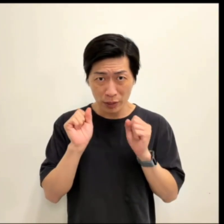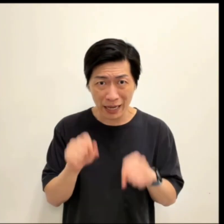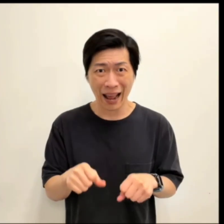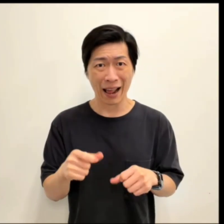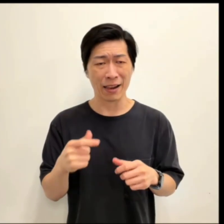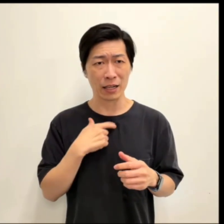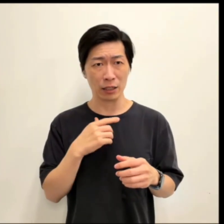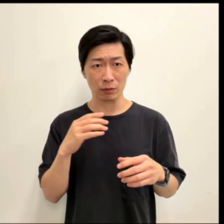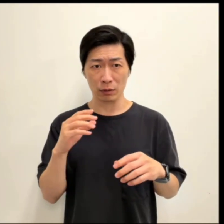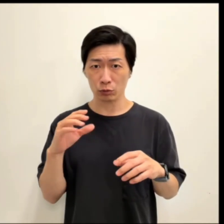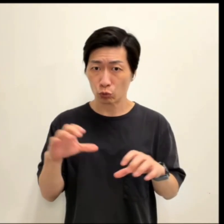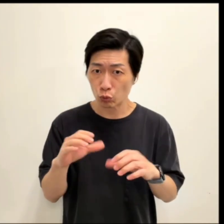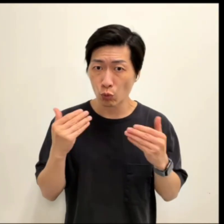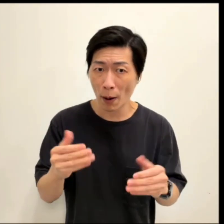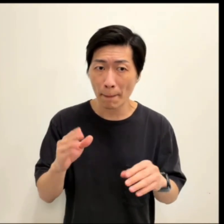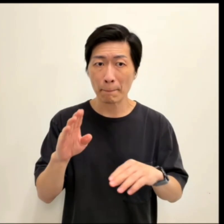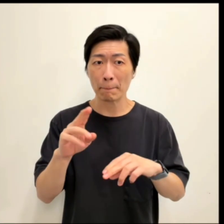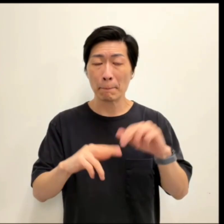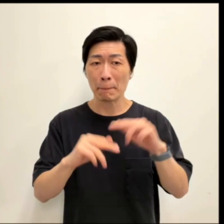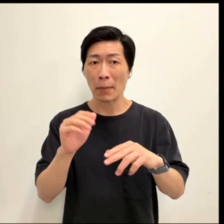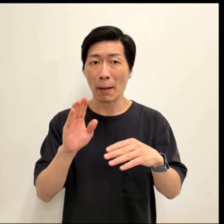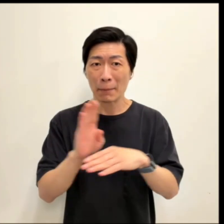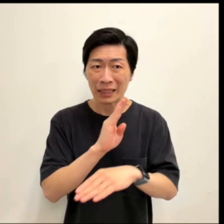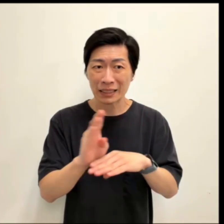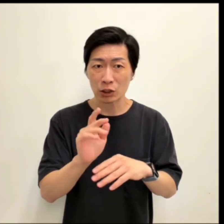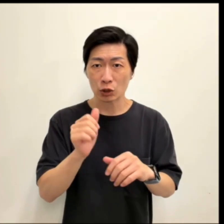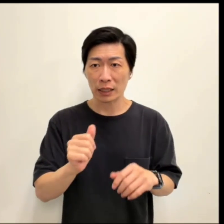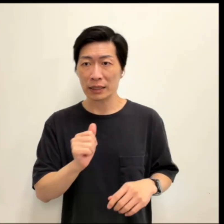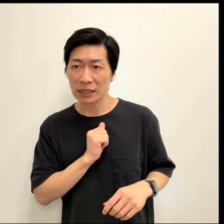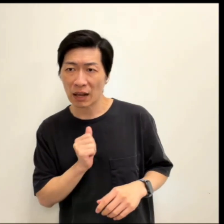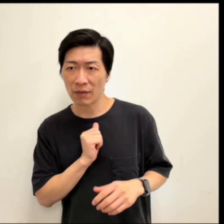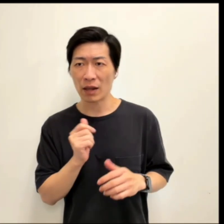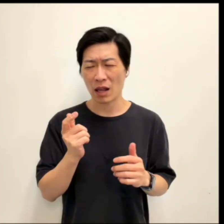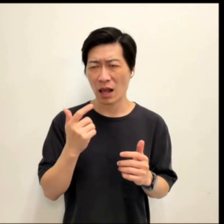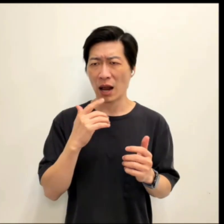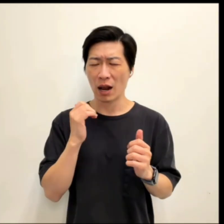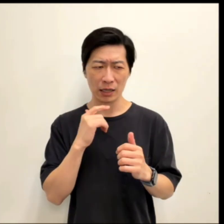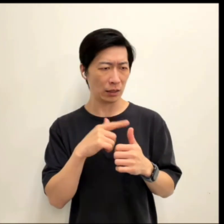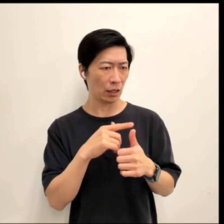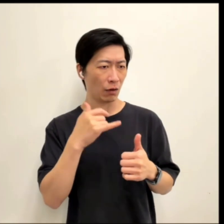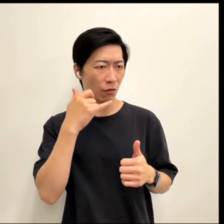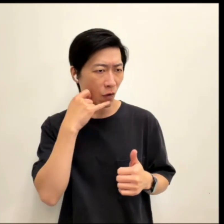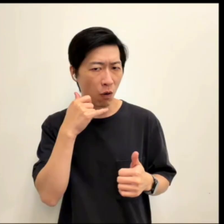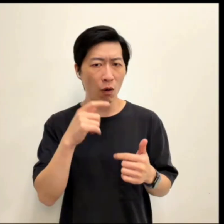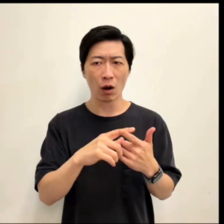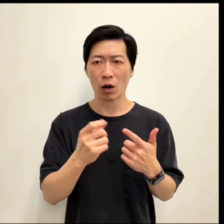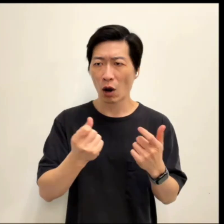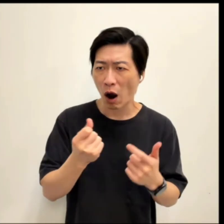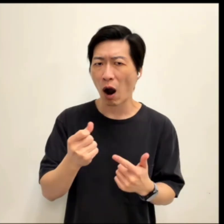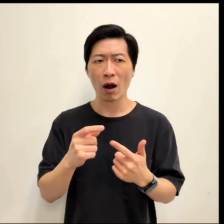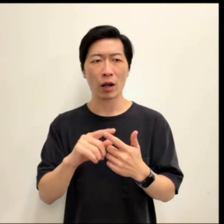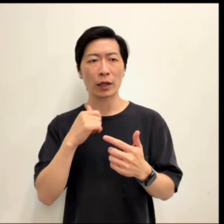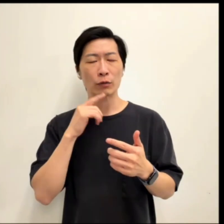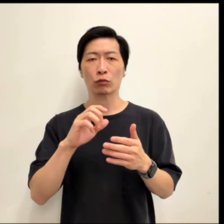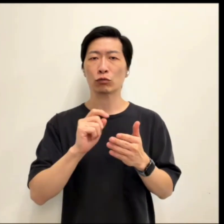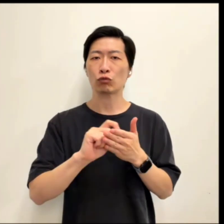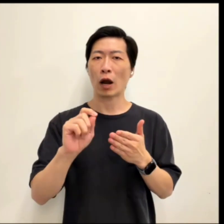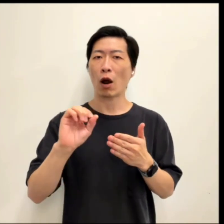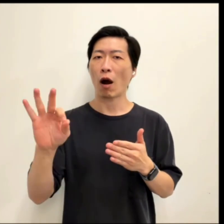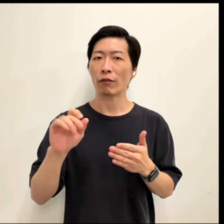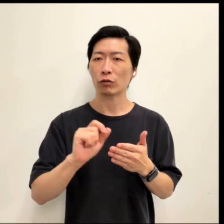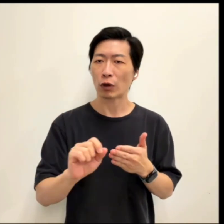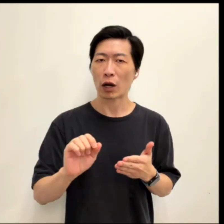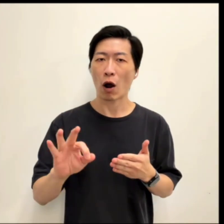in your wheelhouse to have a business on the tax return so you can convert some of those everyday expenses that you're spending your money on, cell phone, car, gas, etc.,